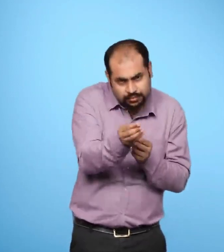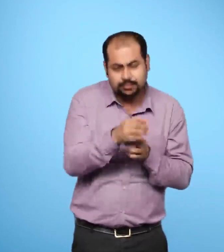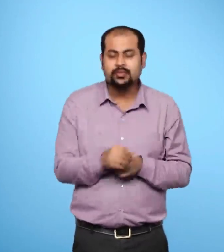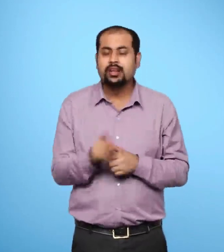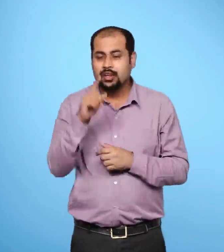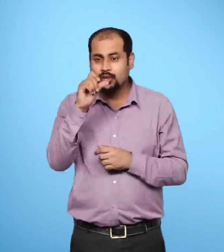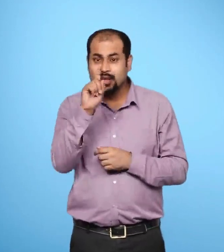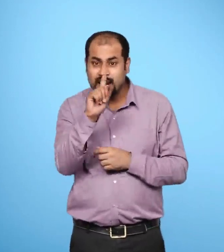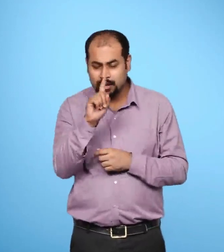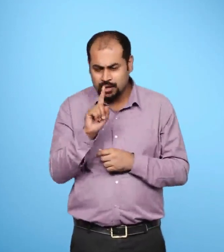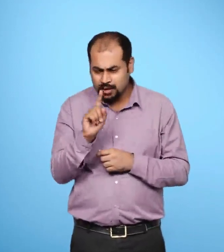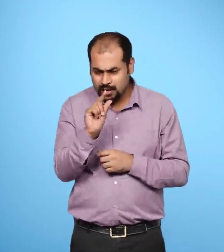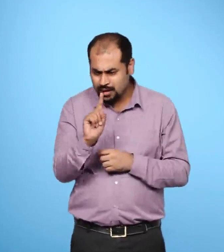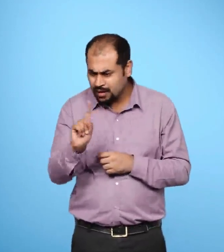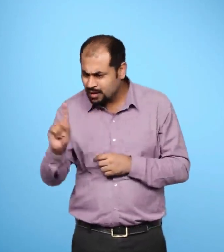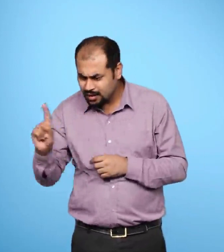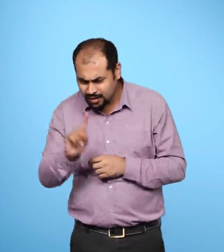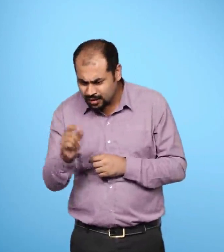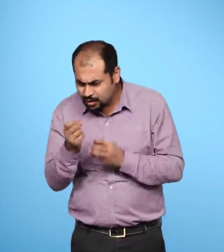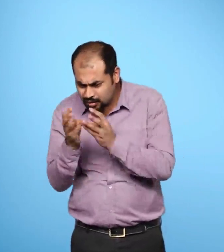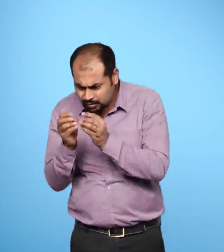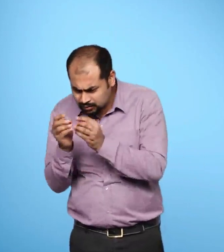in 2 rows of 4 coins each.